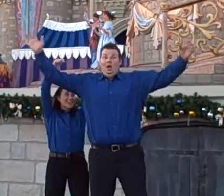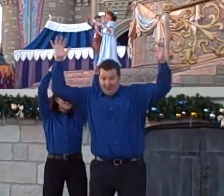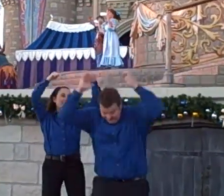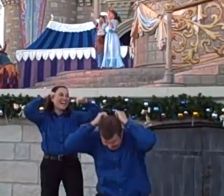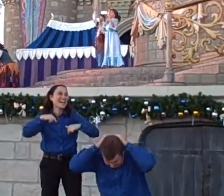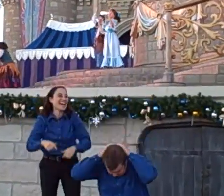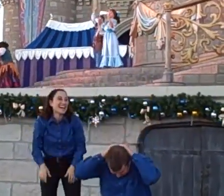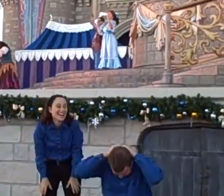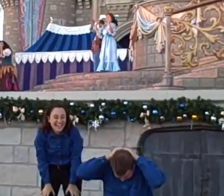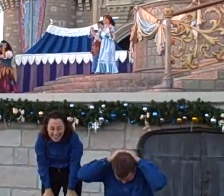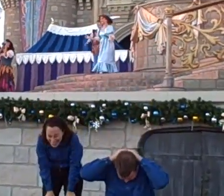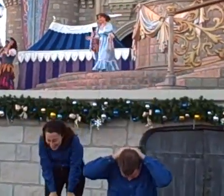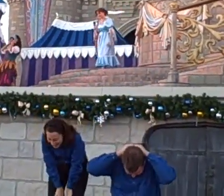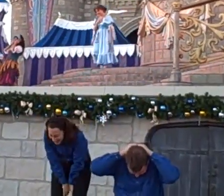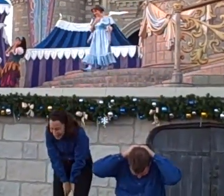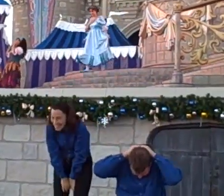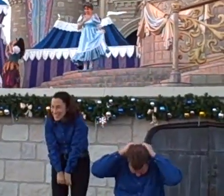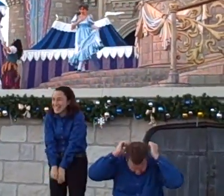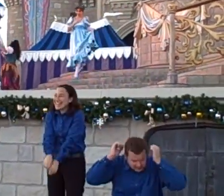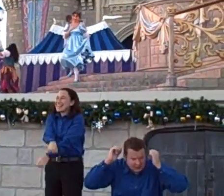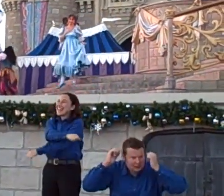you? Smee!